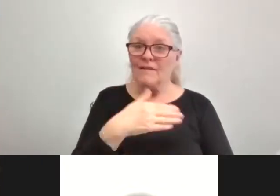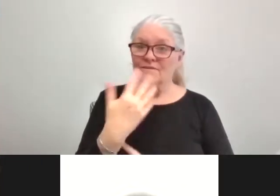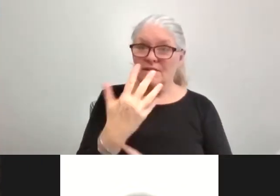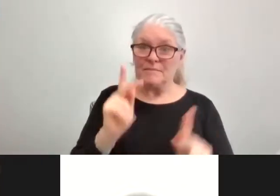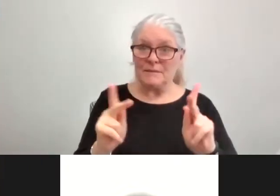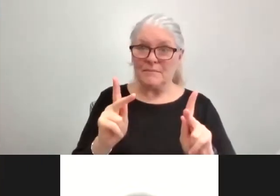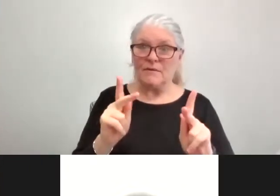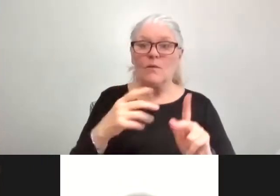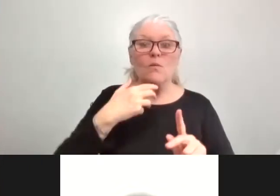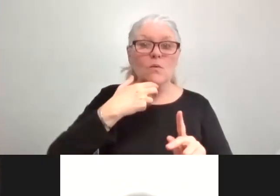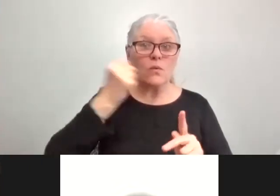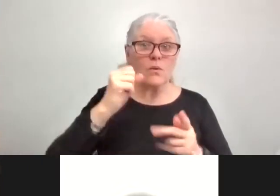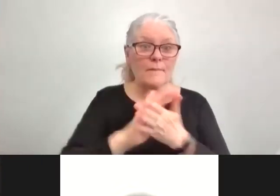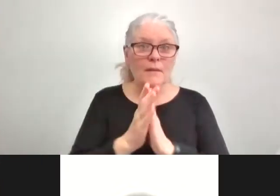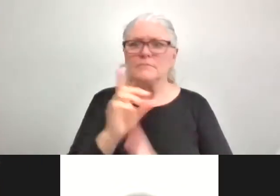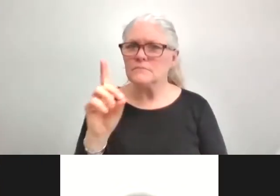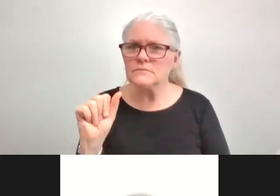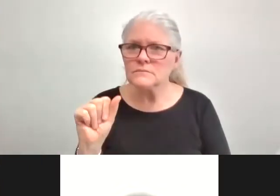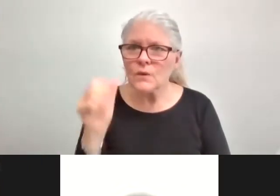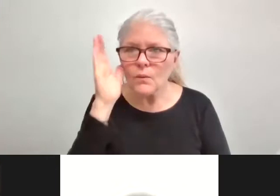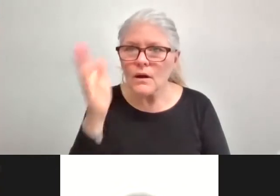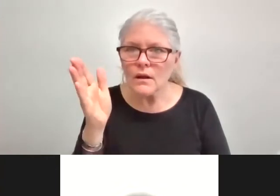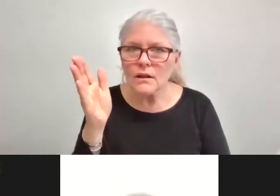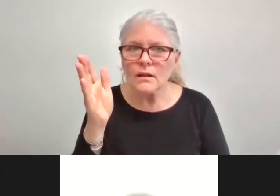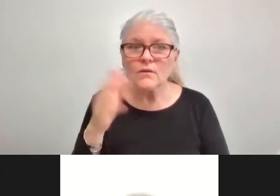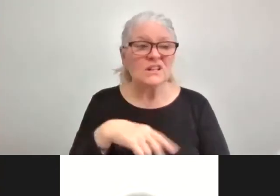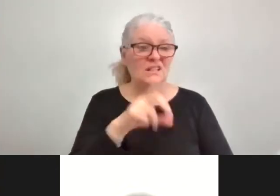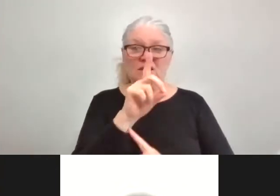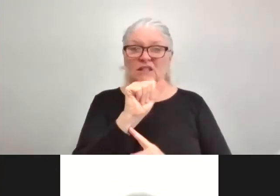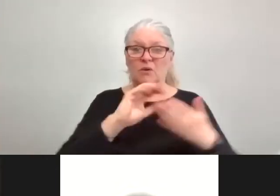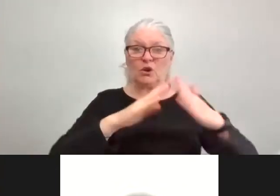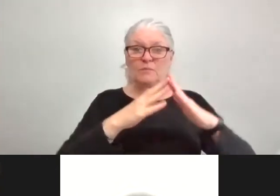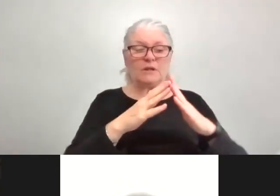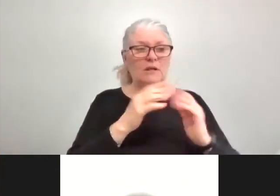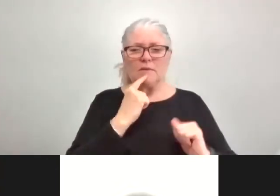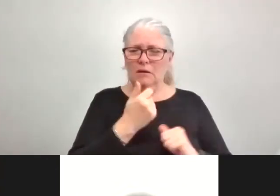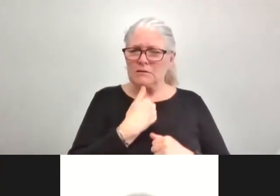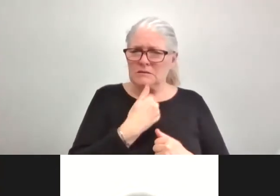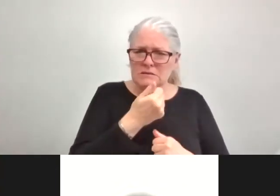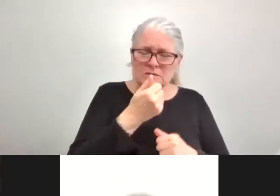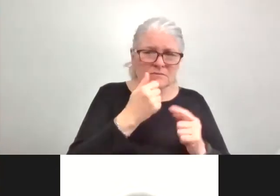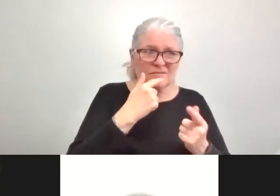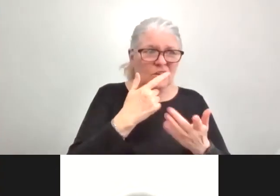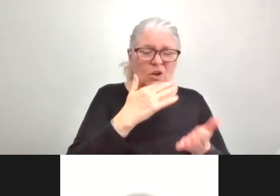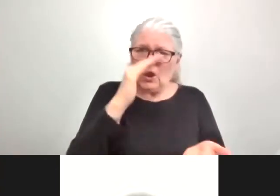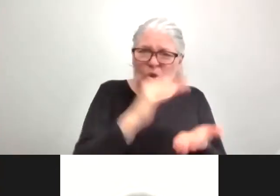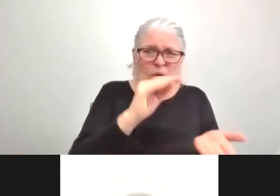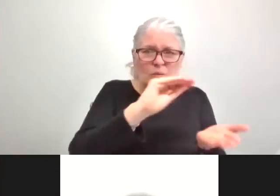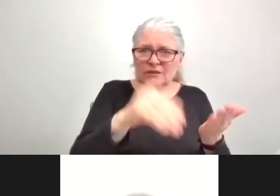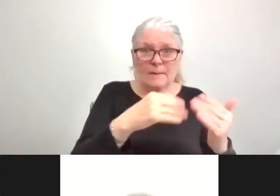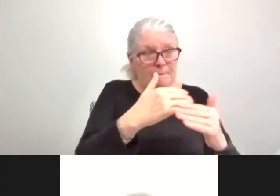age. A very small portion of the disability community are born with their disabilities.